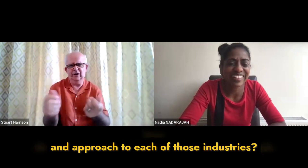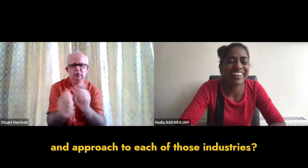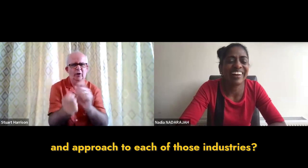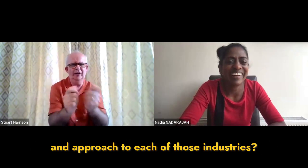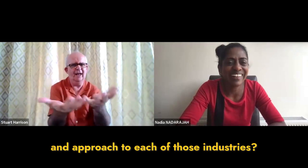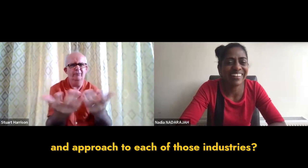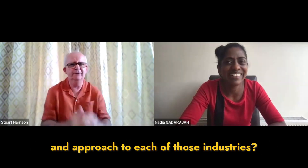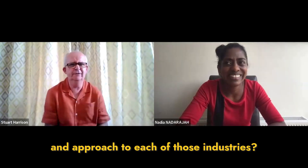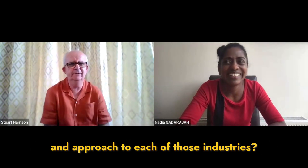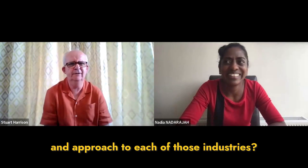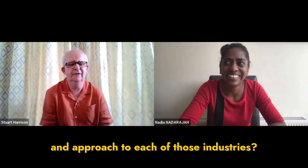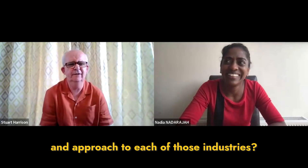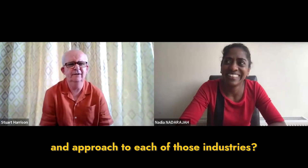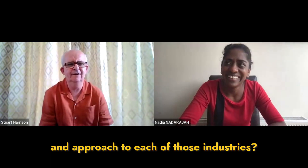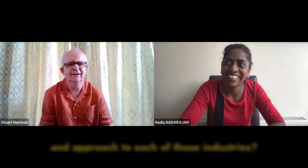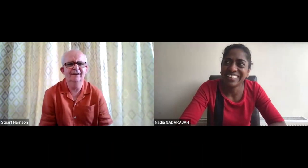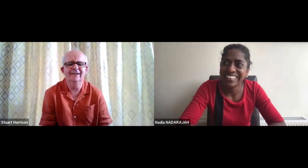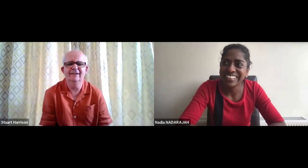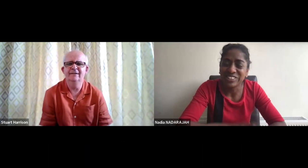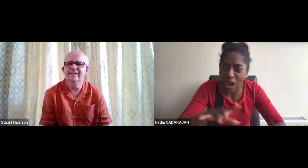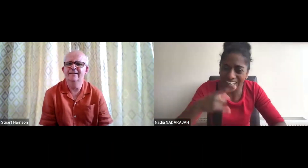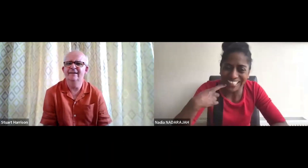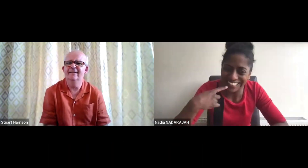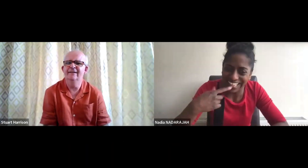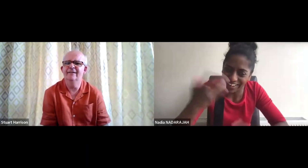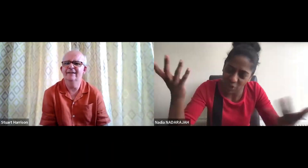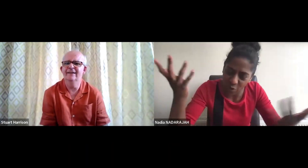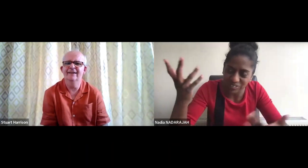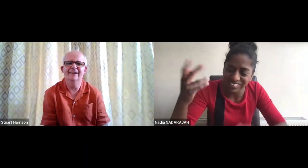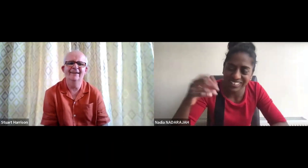style and approach to each of those industries?